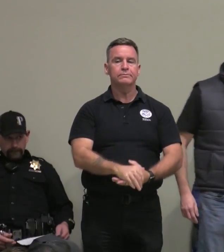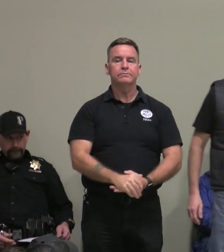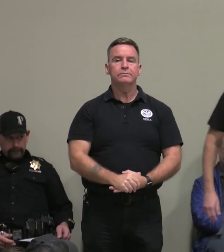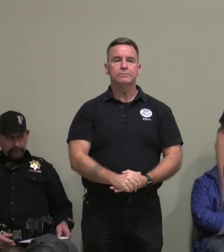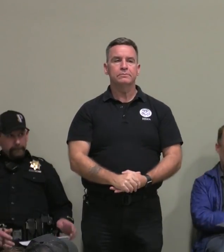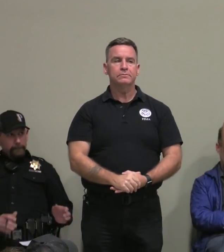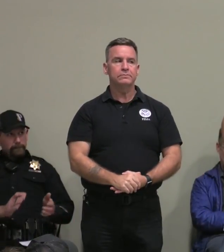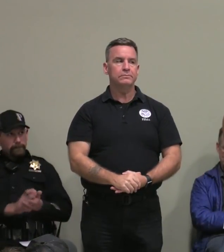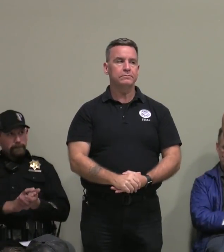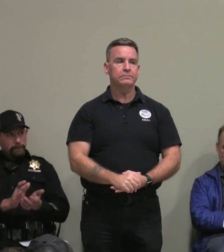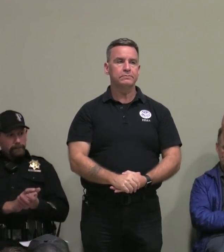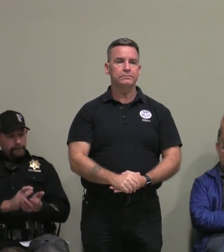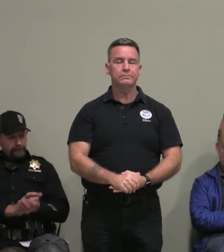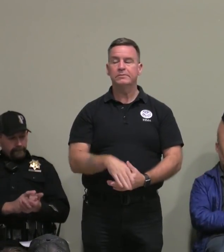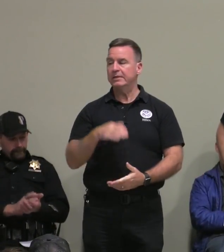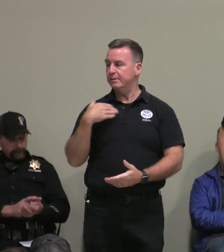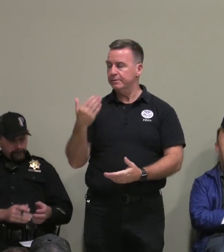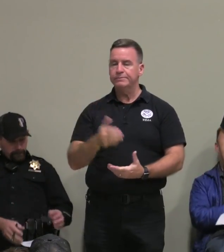Thanks, Bill.